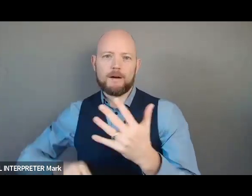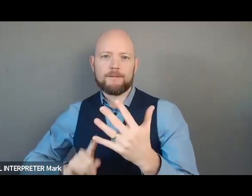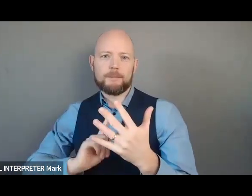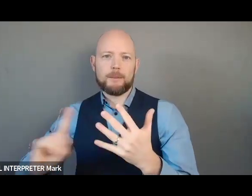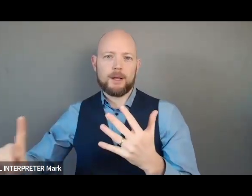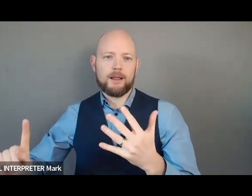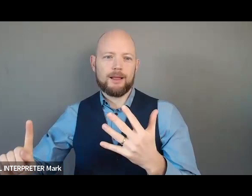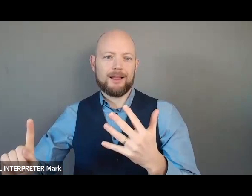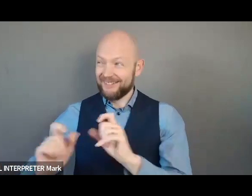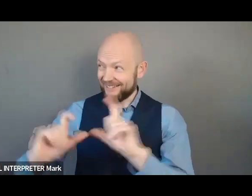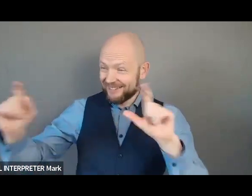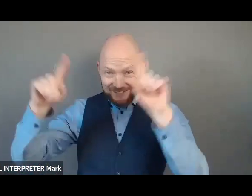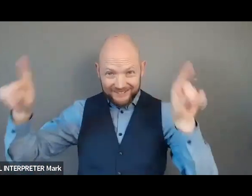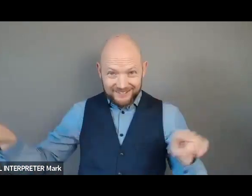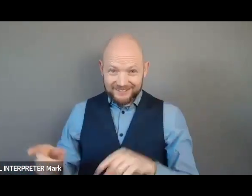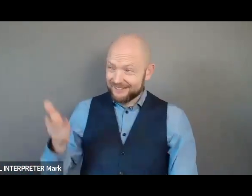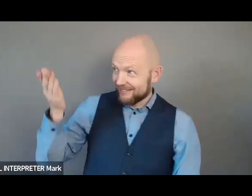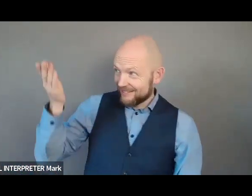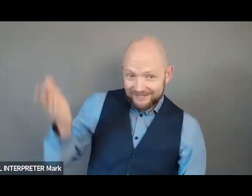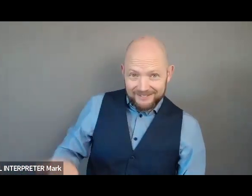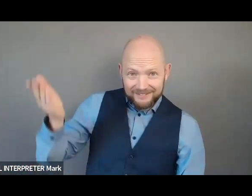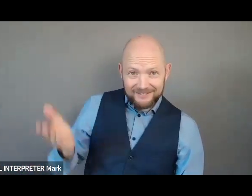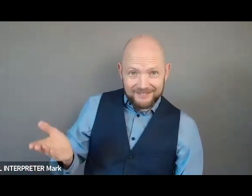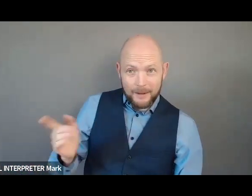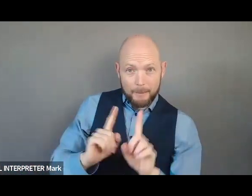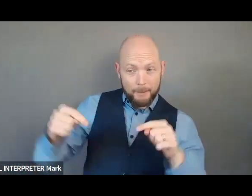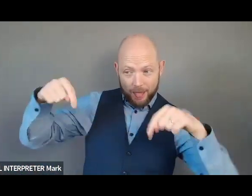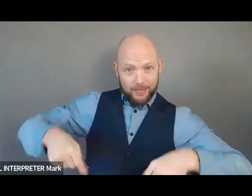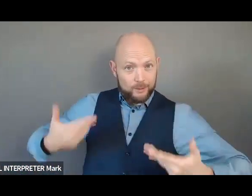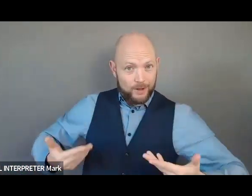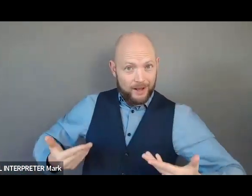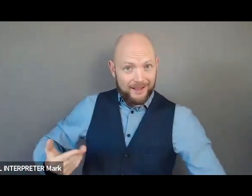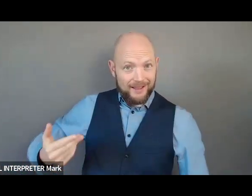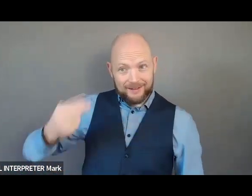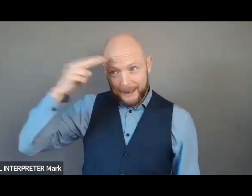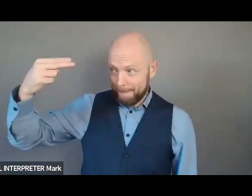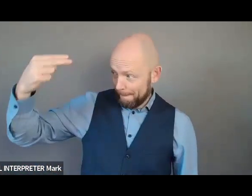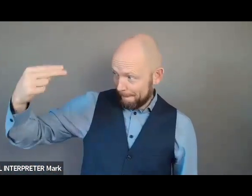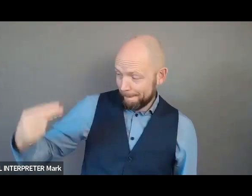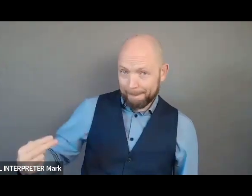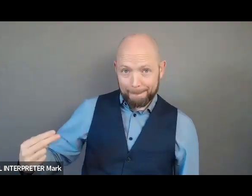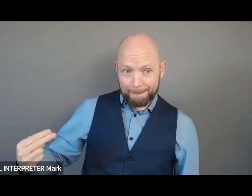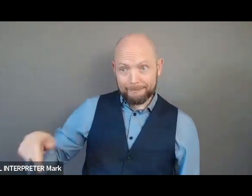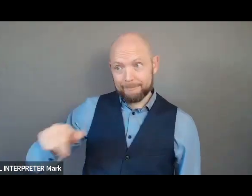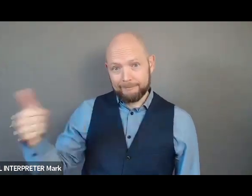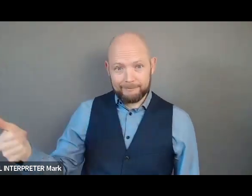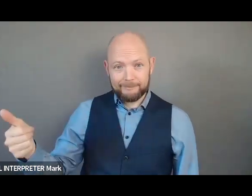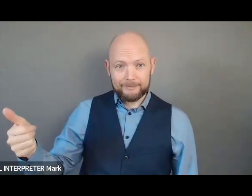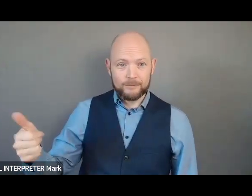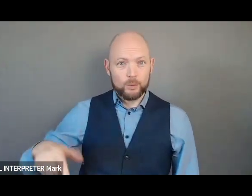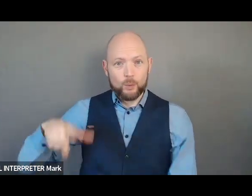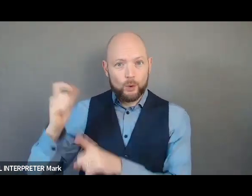here is a list of all the people that are here today, and what I plan to do, and hopefully I can